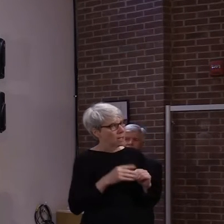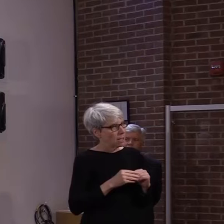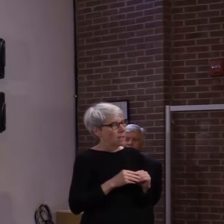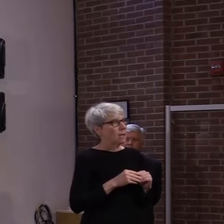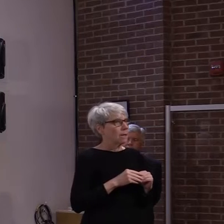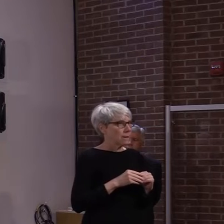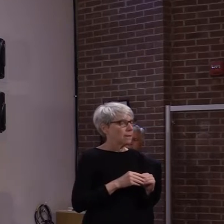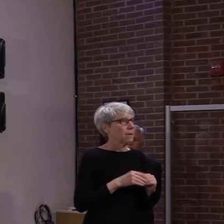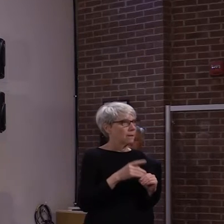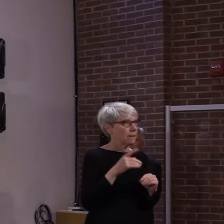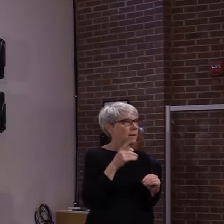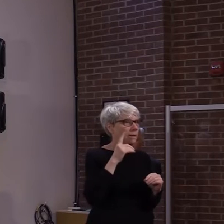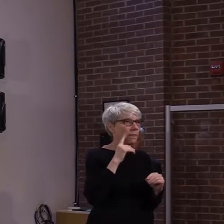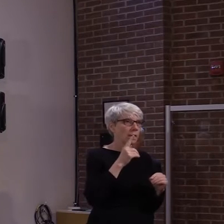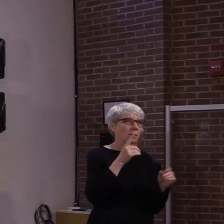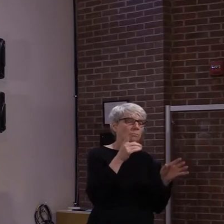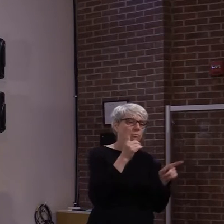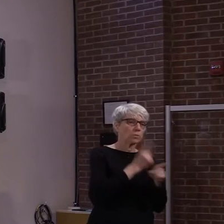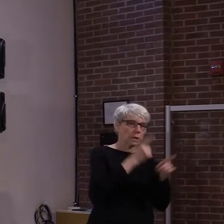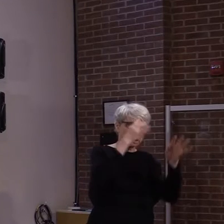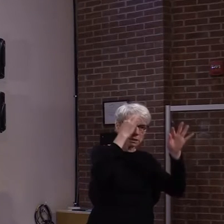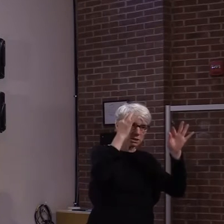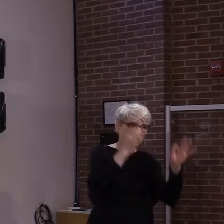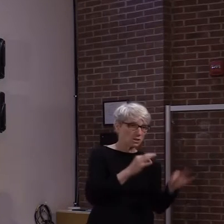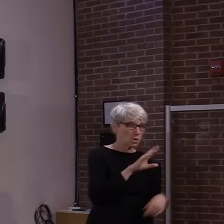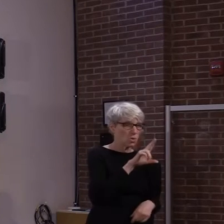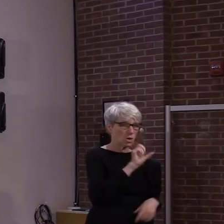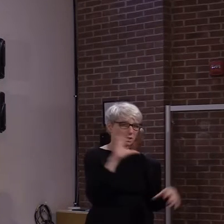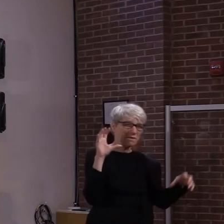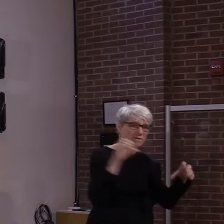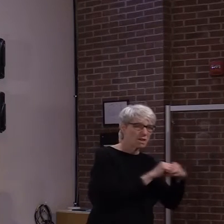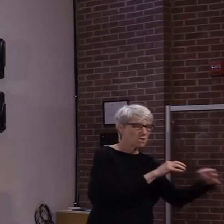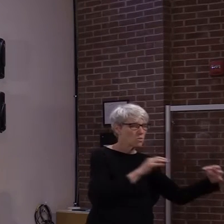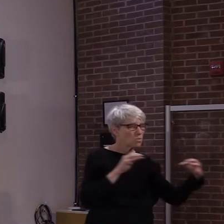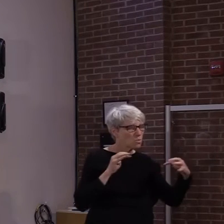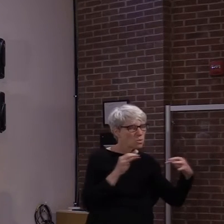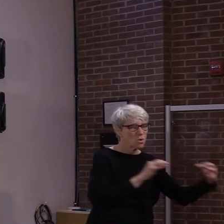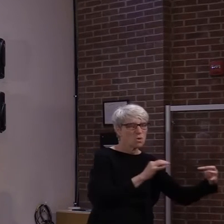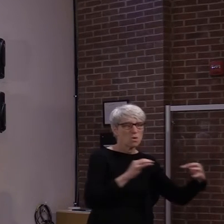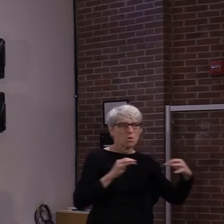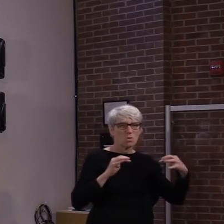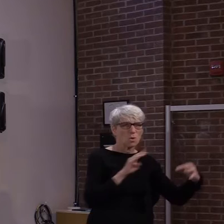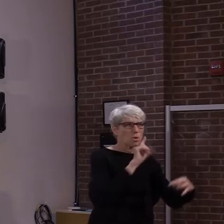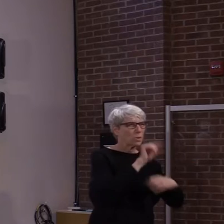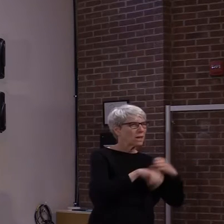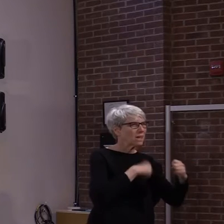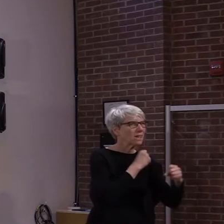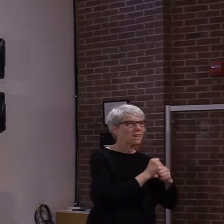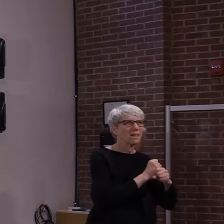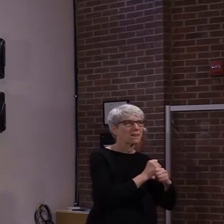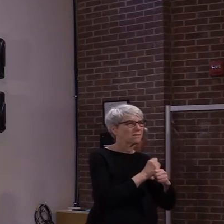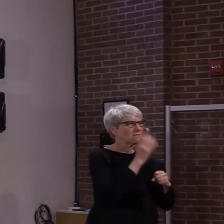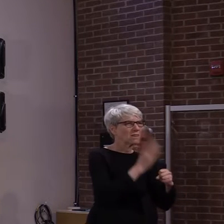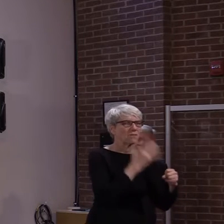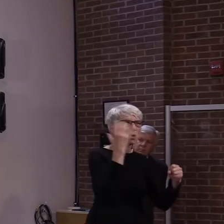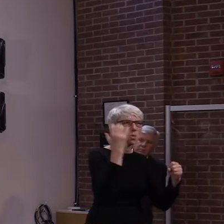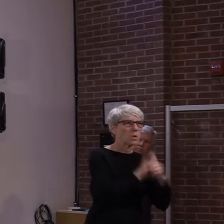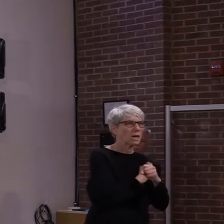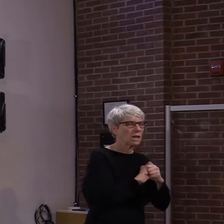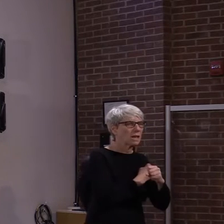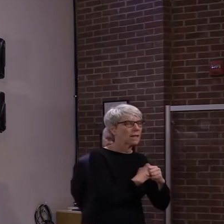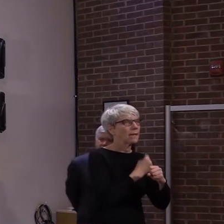war that didn't appear to be winnable. And it's always the how, though, how to end it.